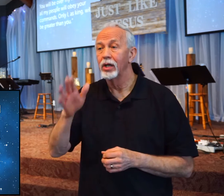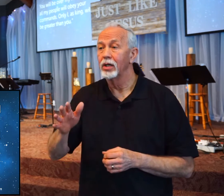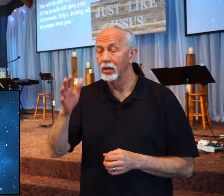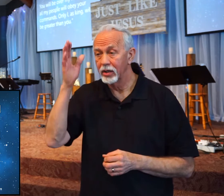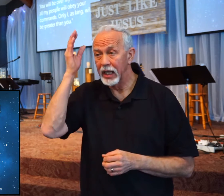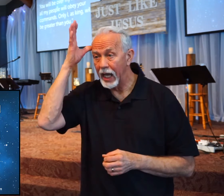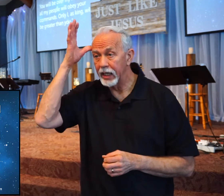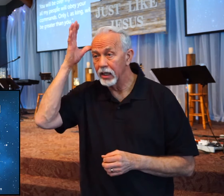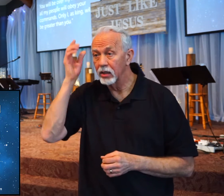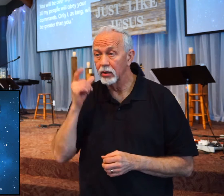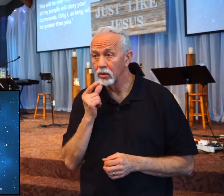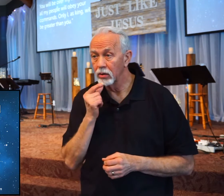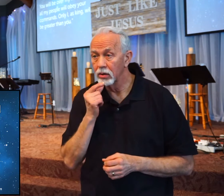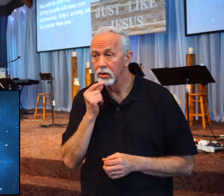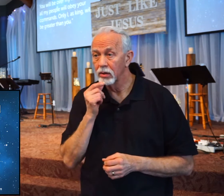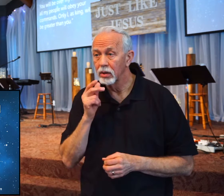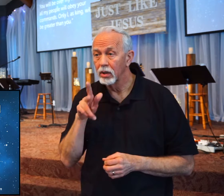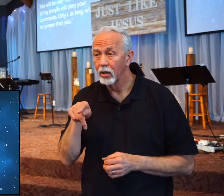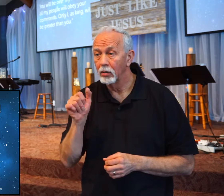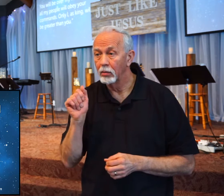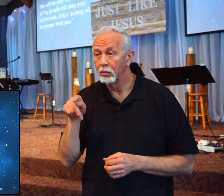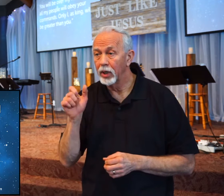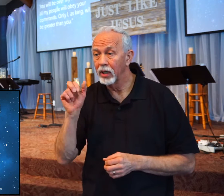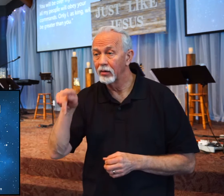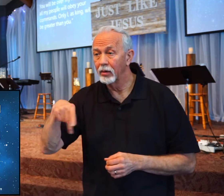was? Potiphar.